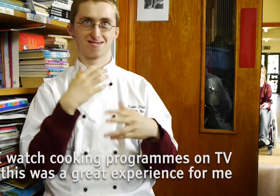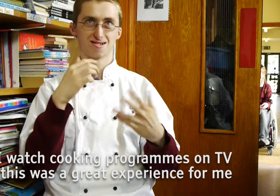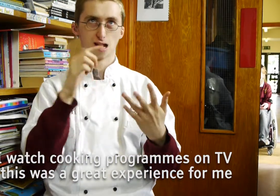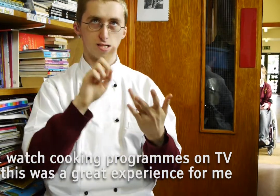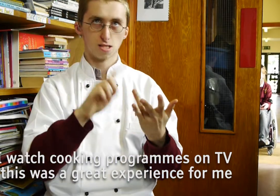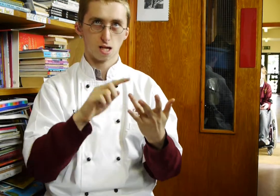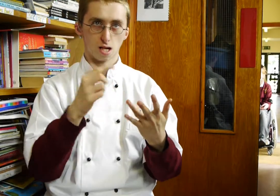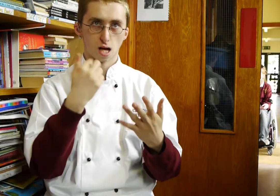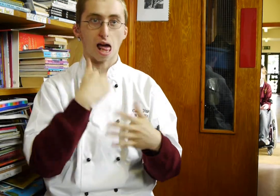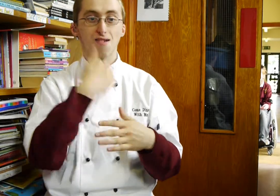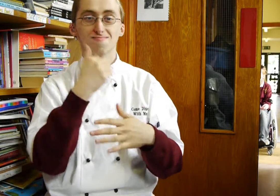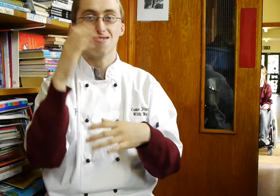And